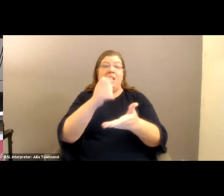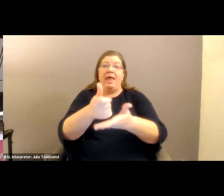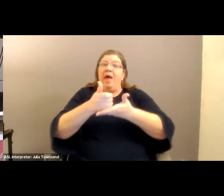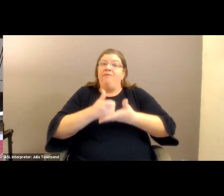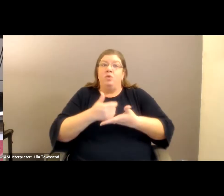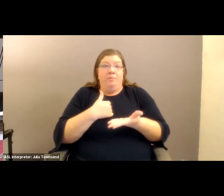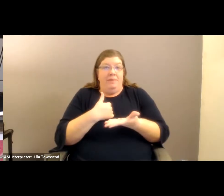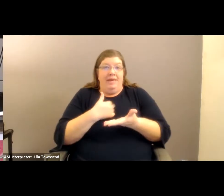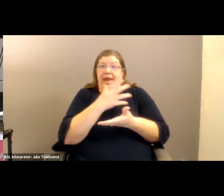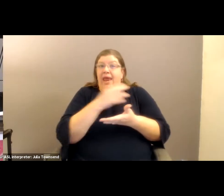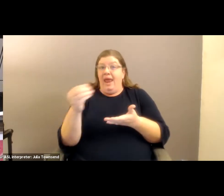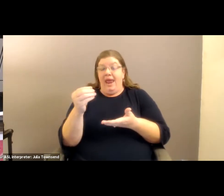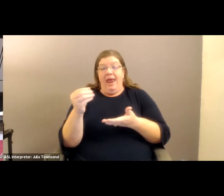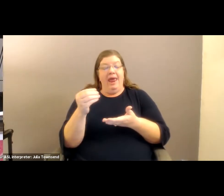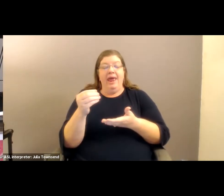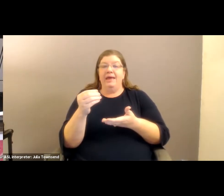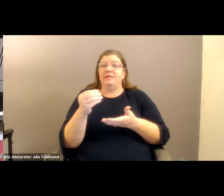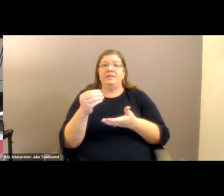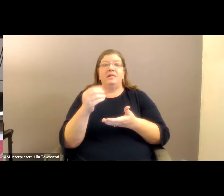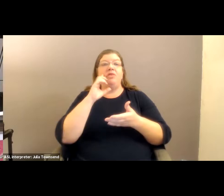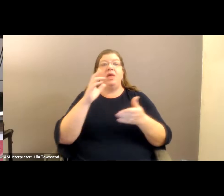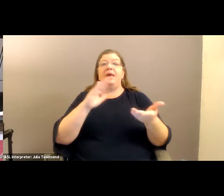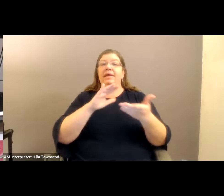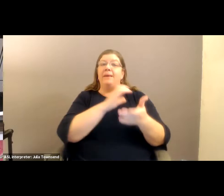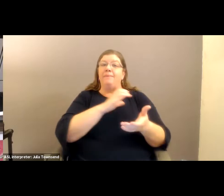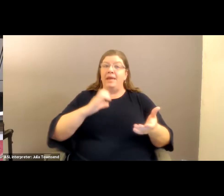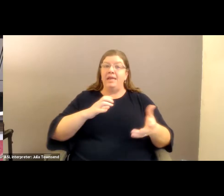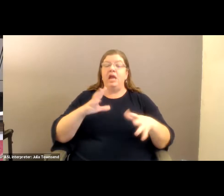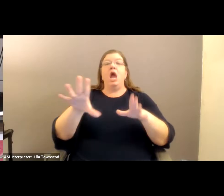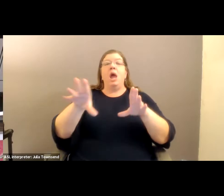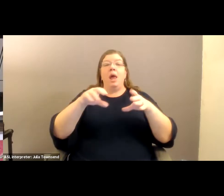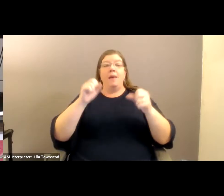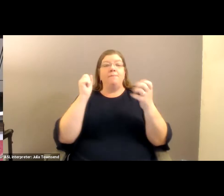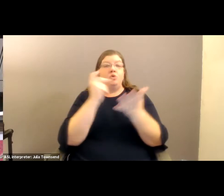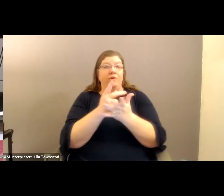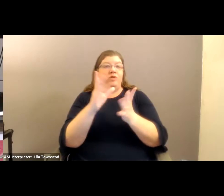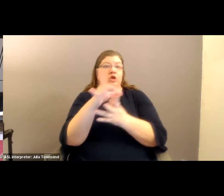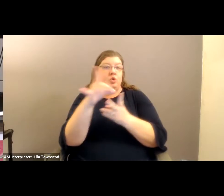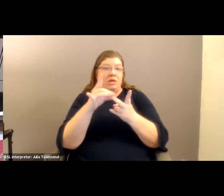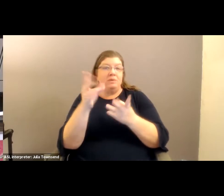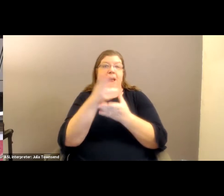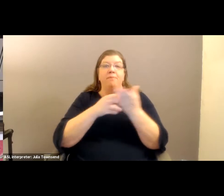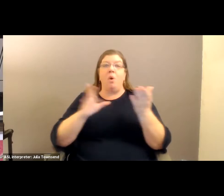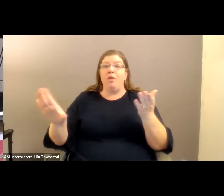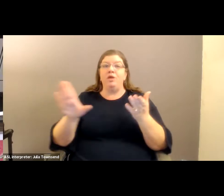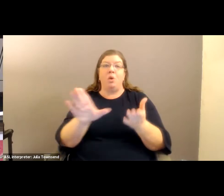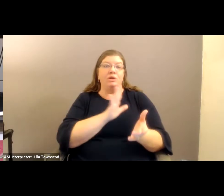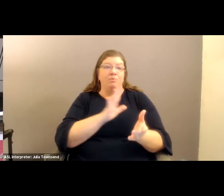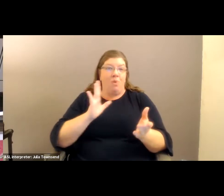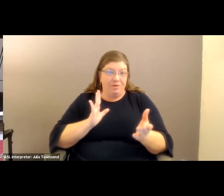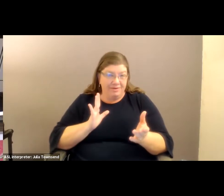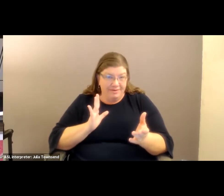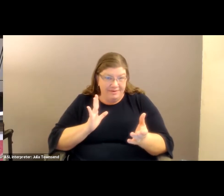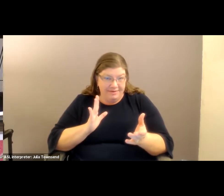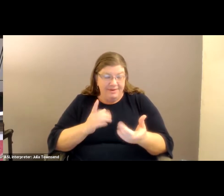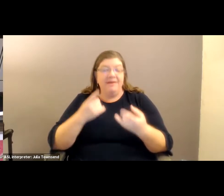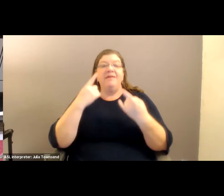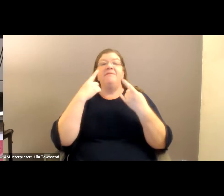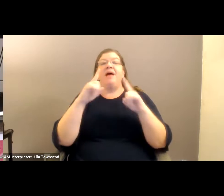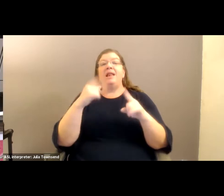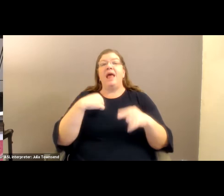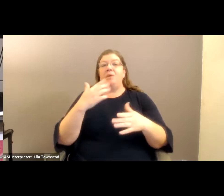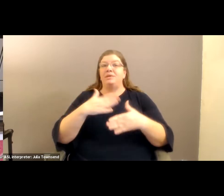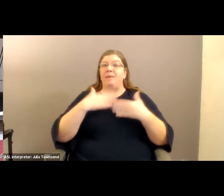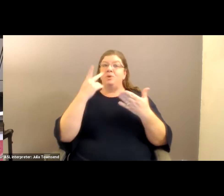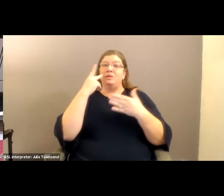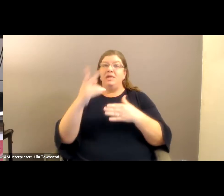me. And the committee approved the choices submitted by both of those boards. Finally, I was really happy to see